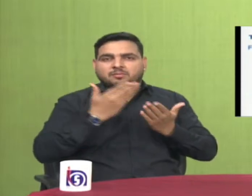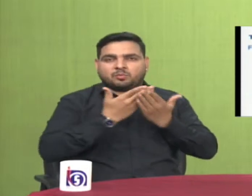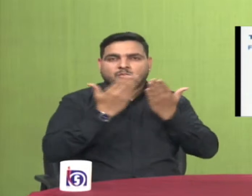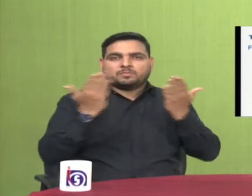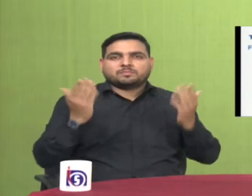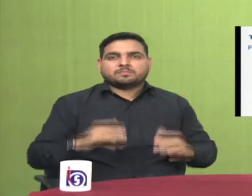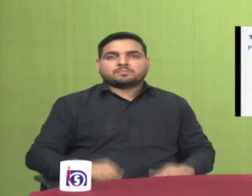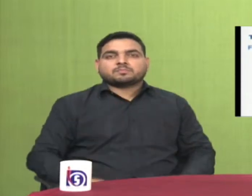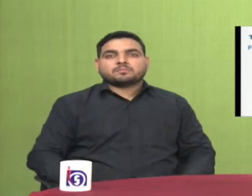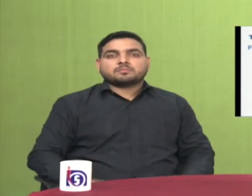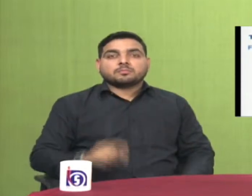sufficient.